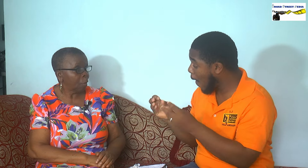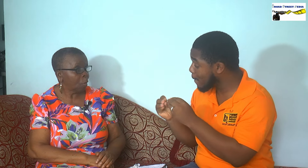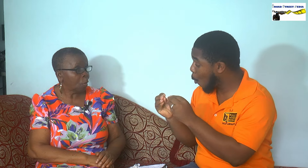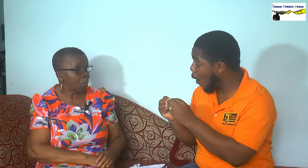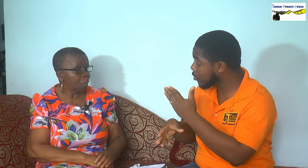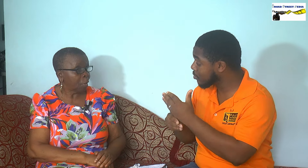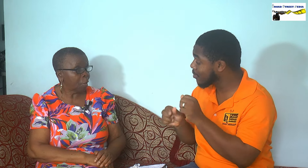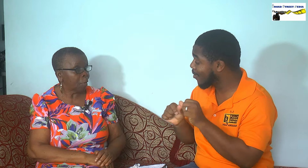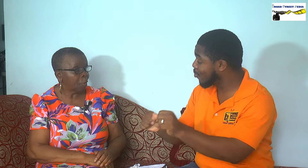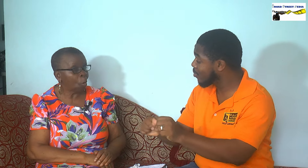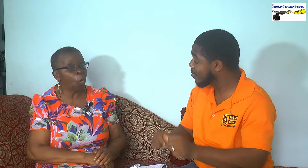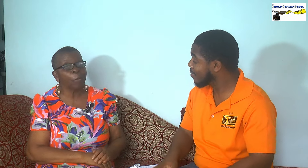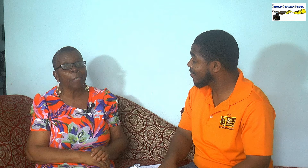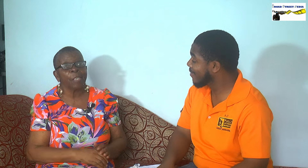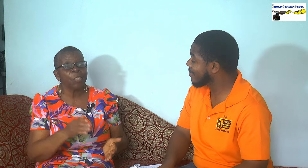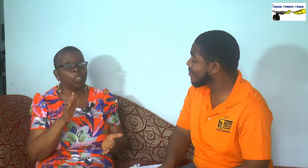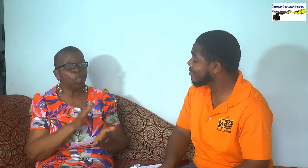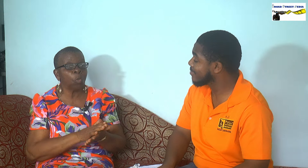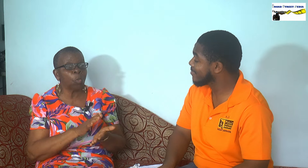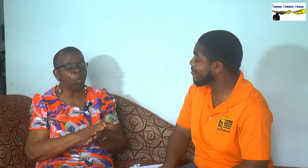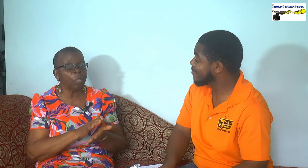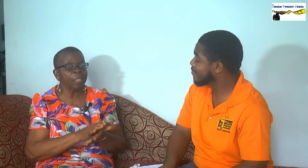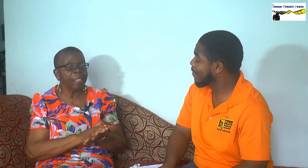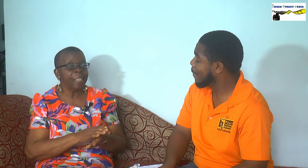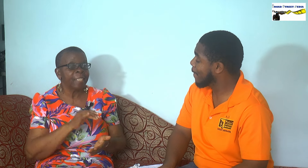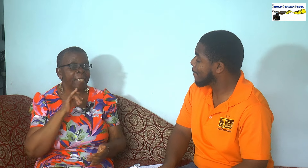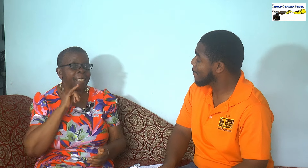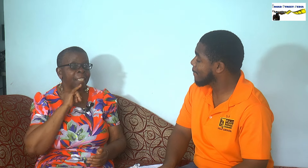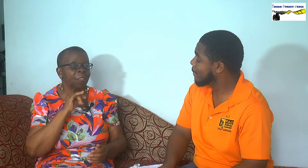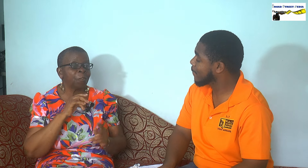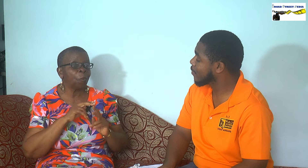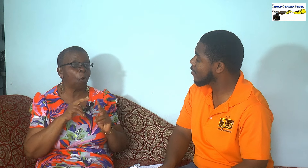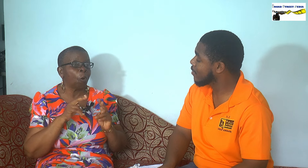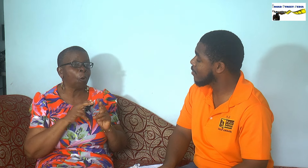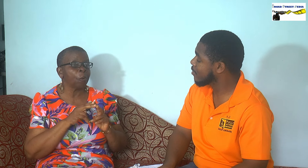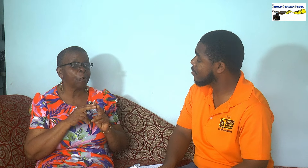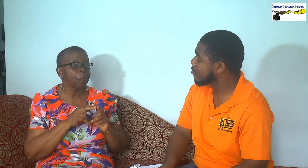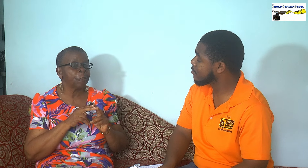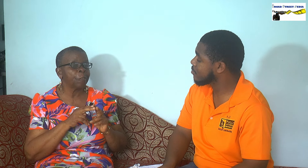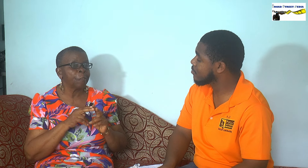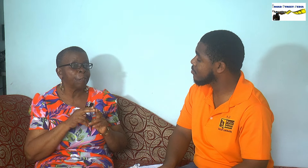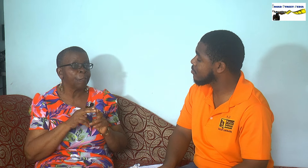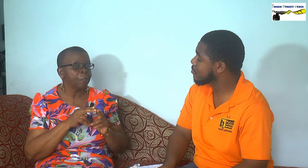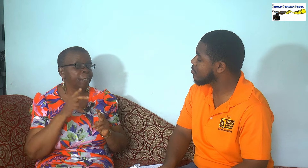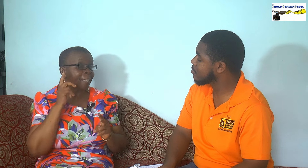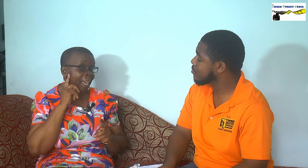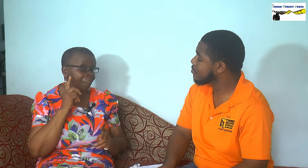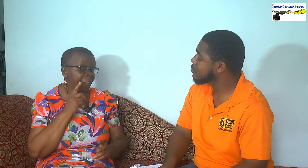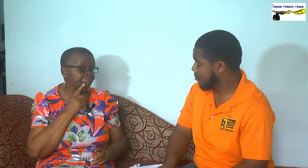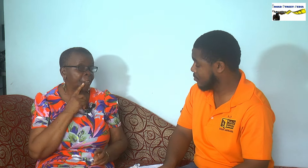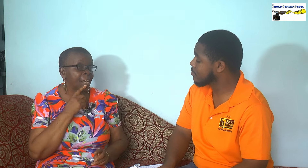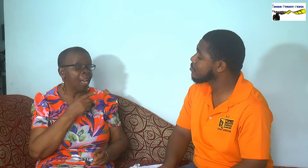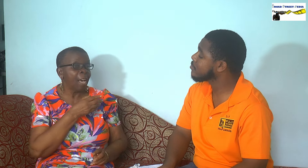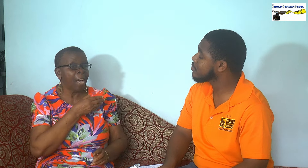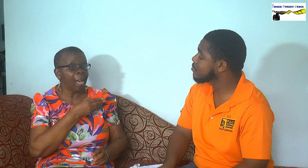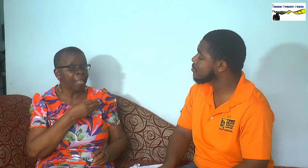You were saying some more? Oh, the school is for the deaf,